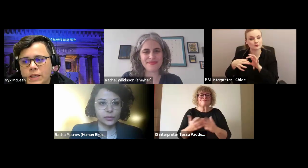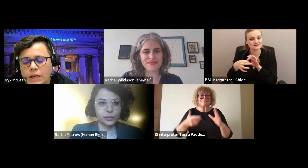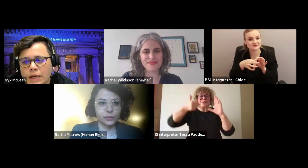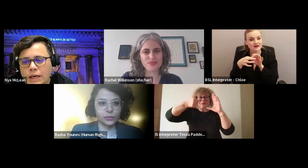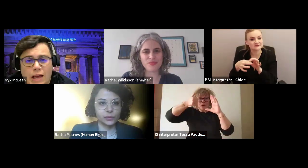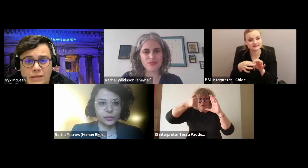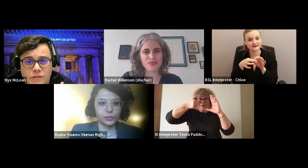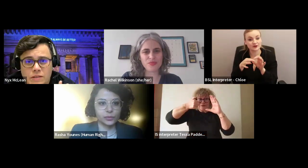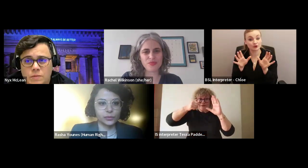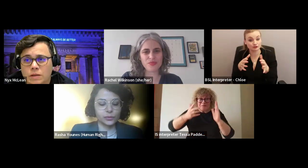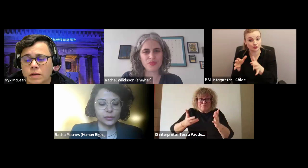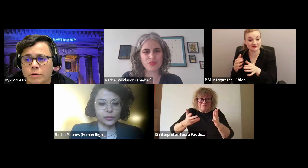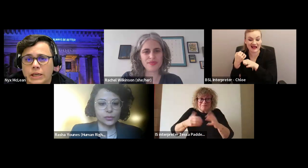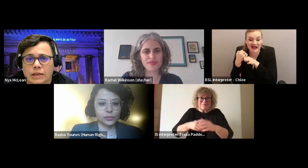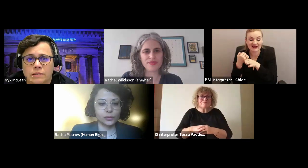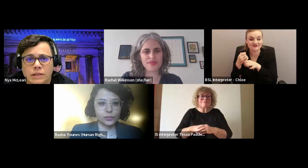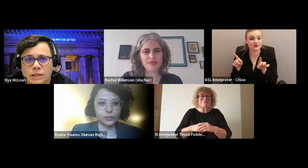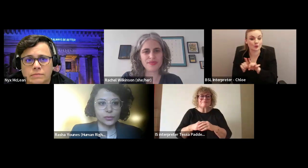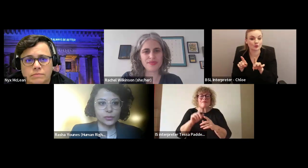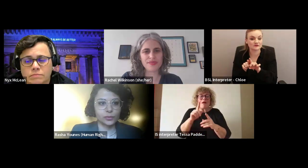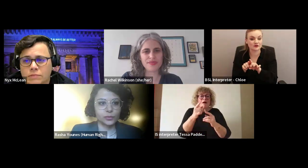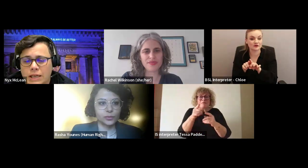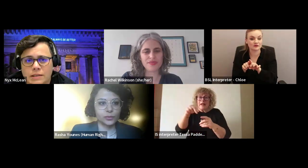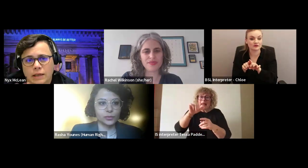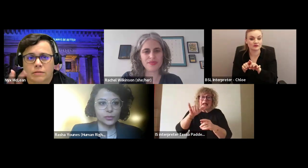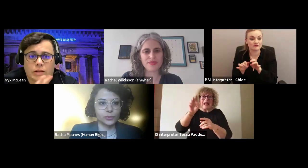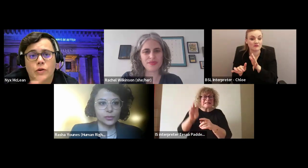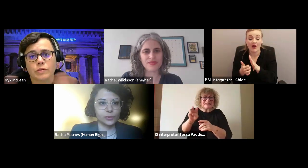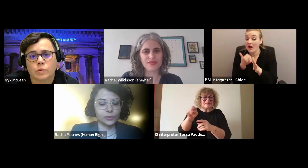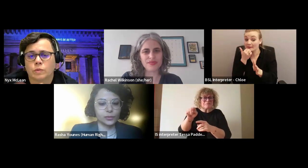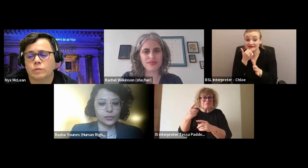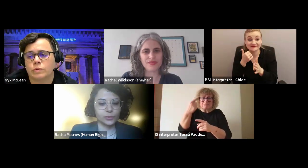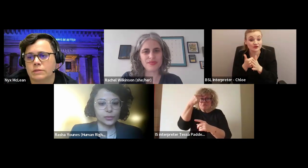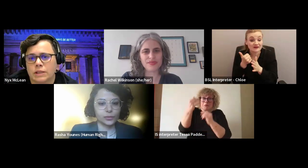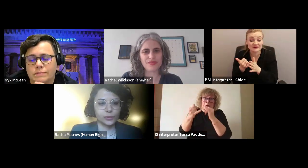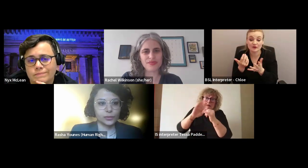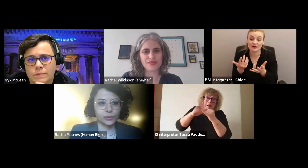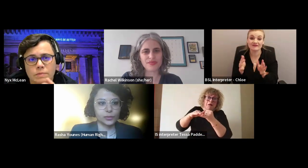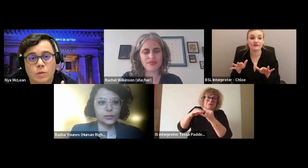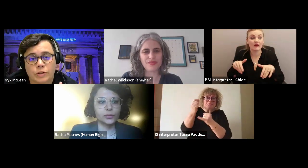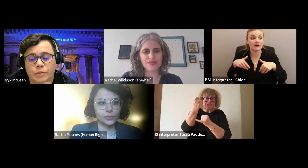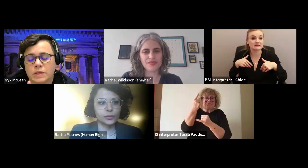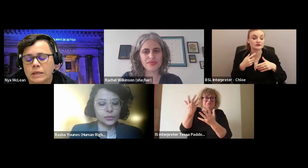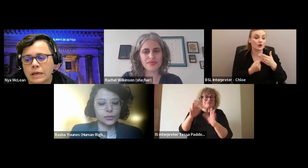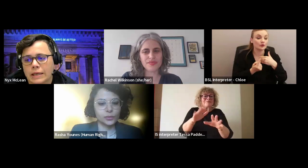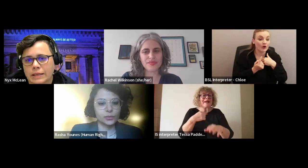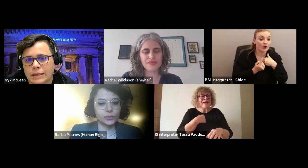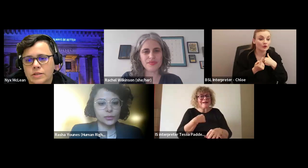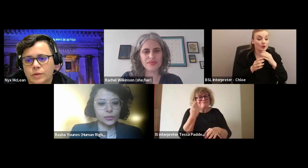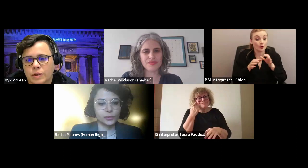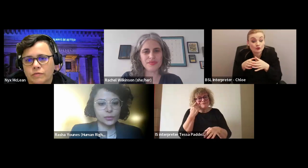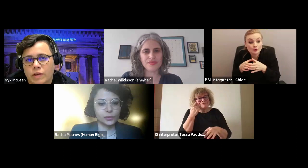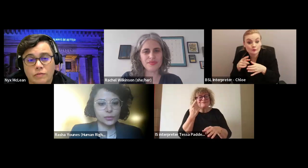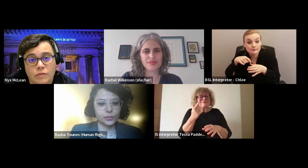groups, activists as well, operating either like on their own or in smaller groups, I